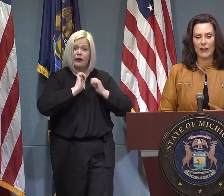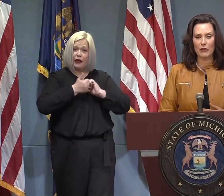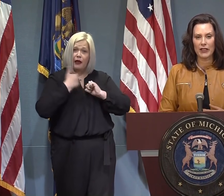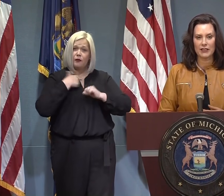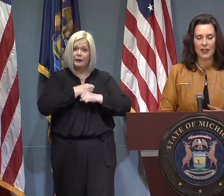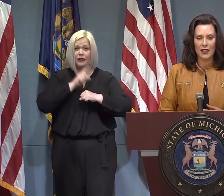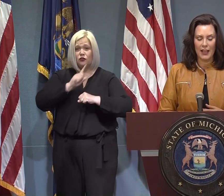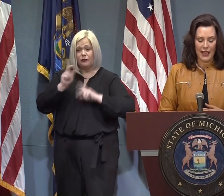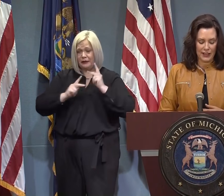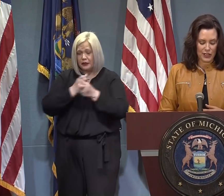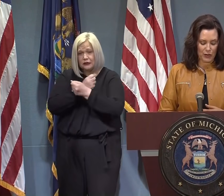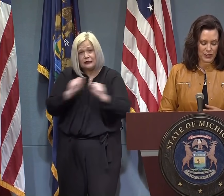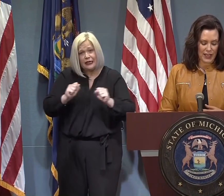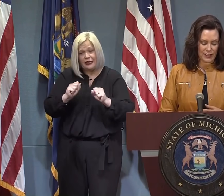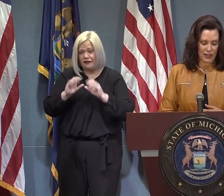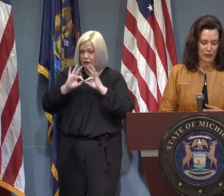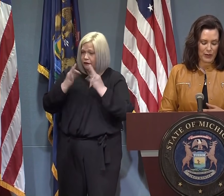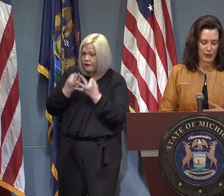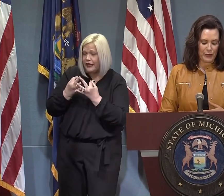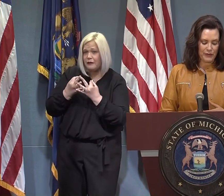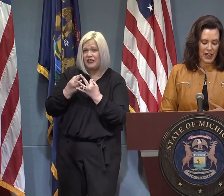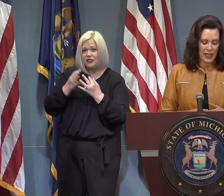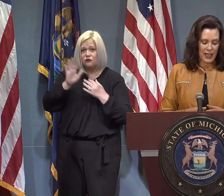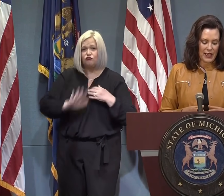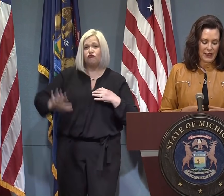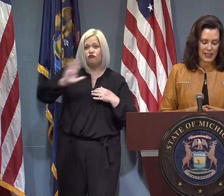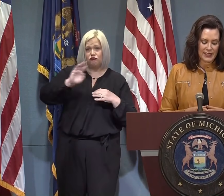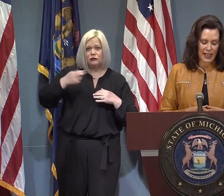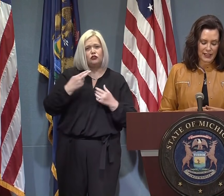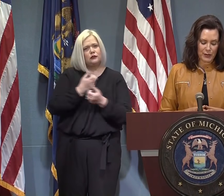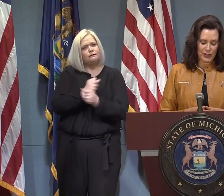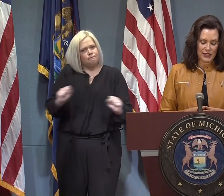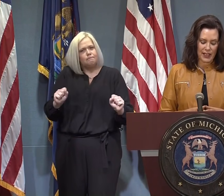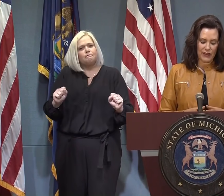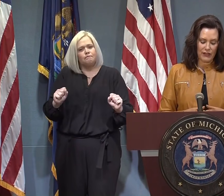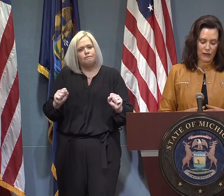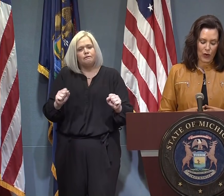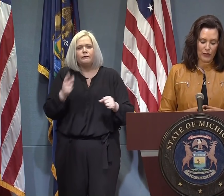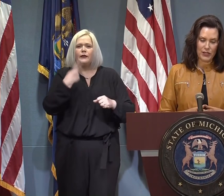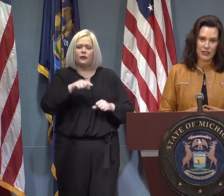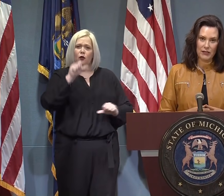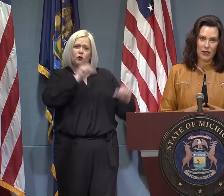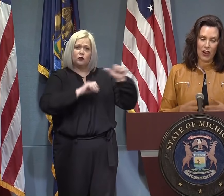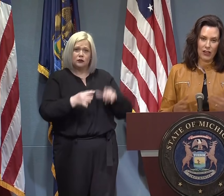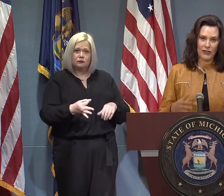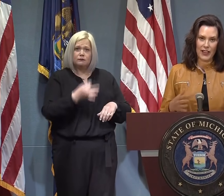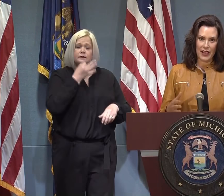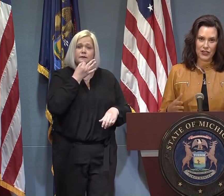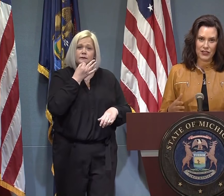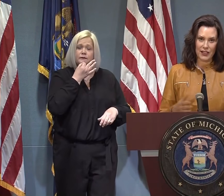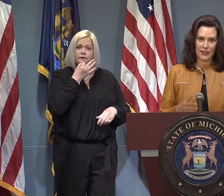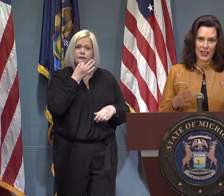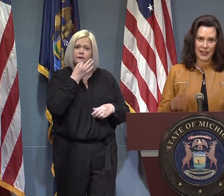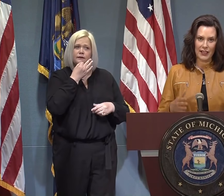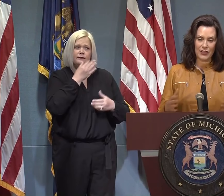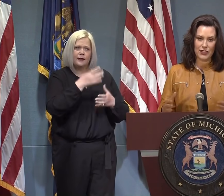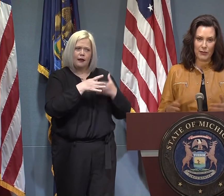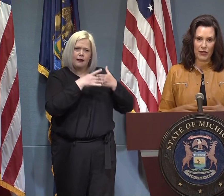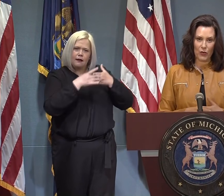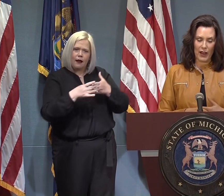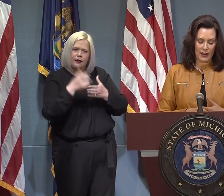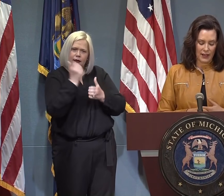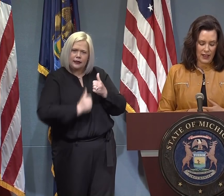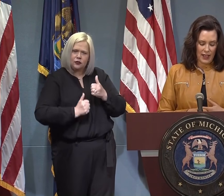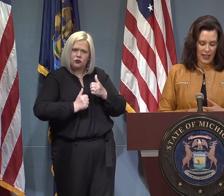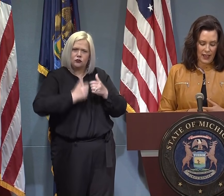our families and to protect our people. These experts have informed all of the actions that I've taken each step